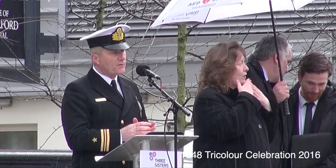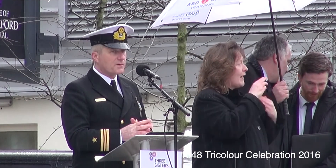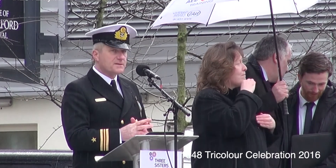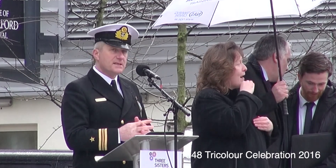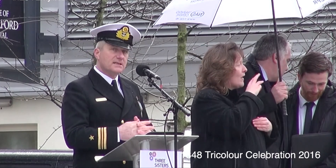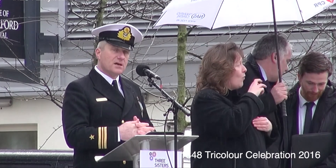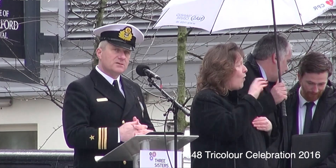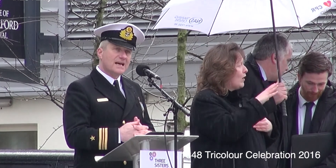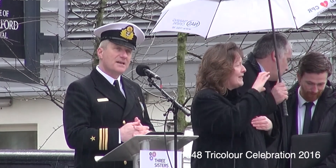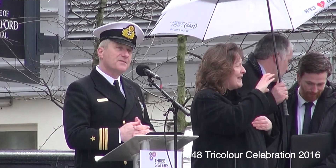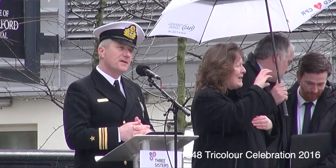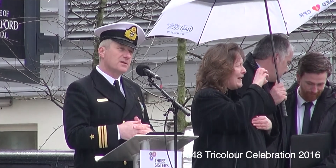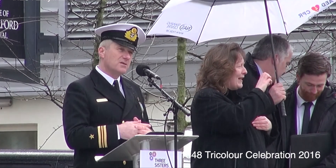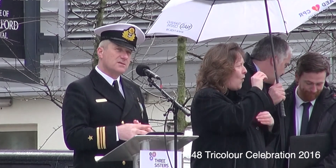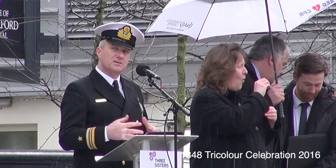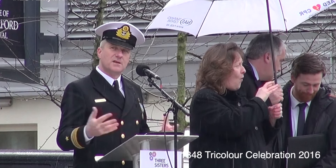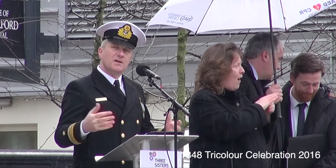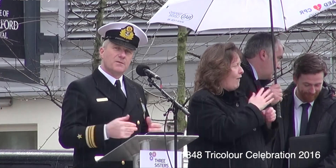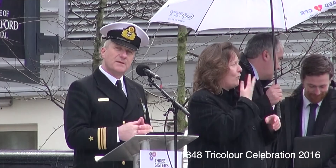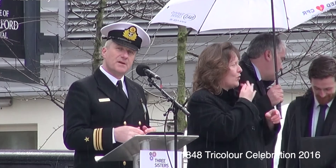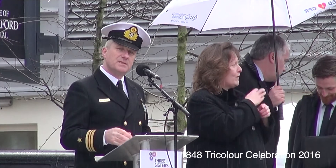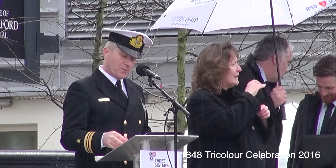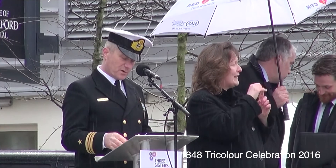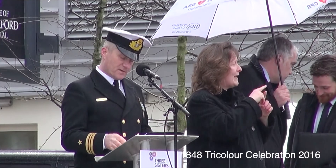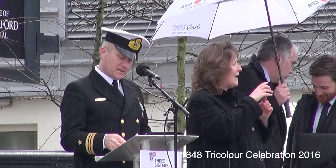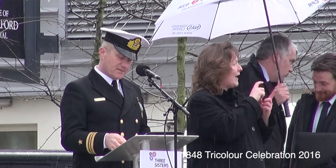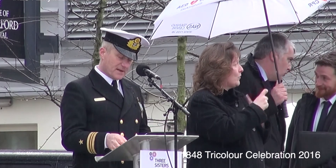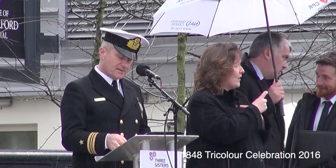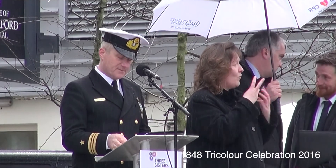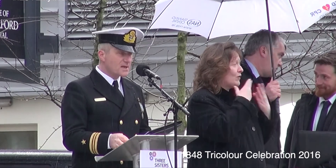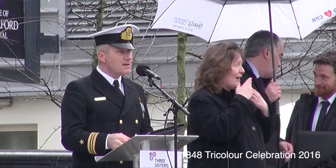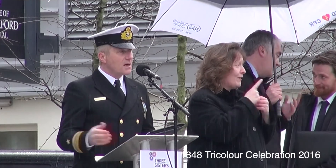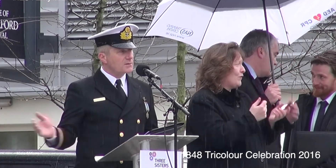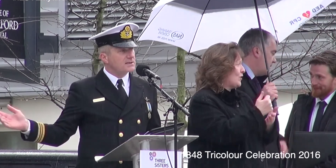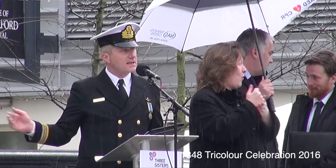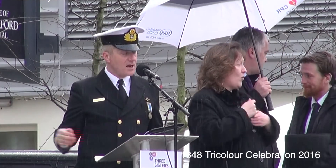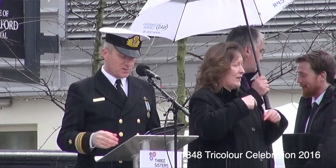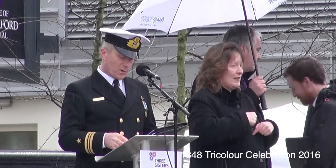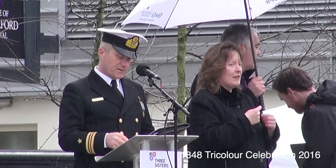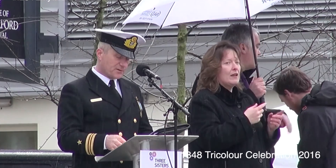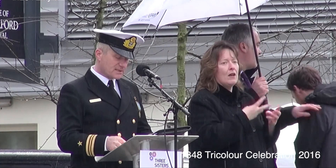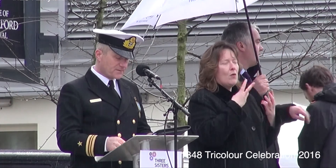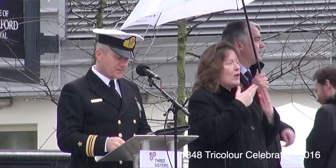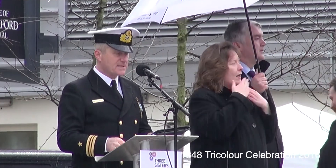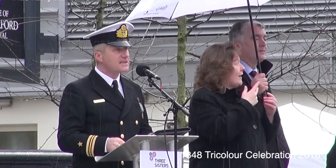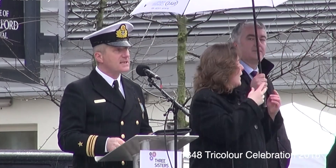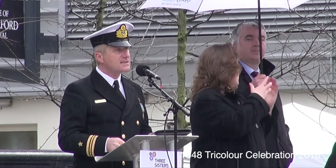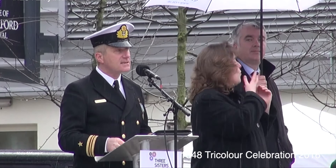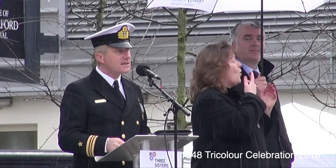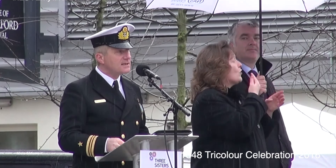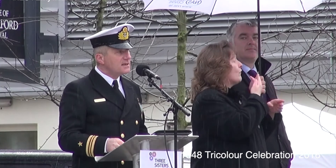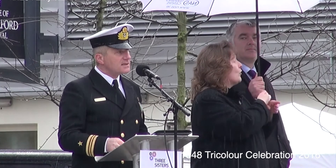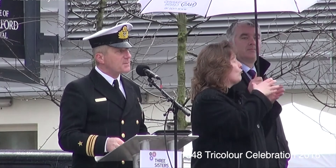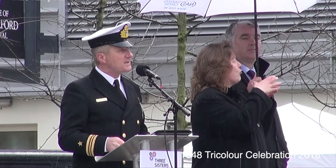CEO of Waterford City and Council, and fellow councillors for being very supportive of this event. I would like to thank House of Waterford Crystal for facilitating